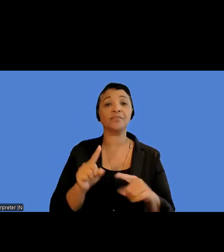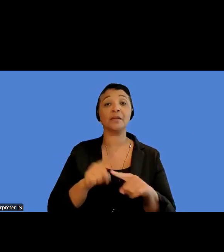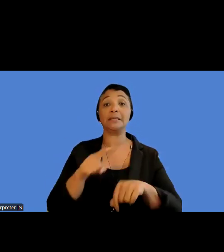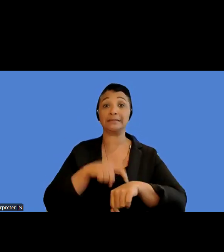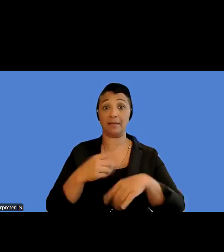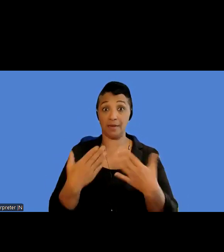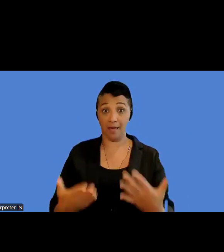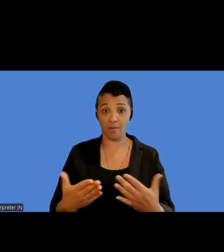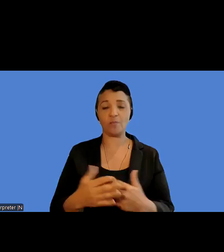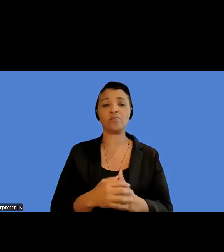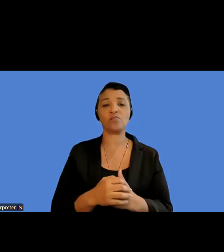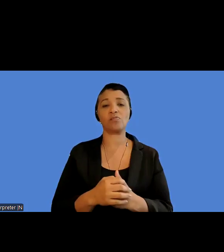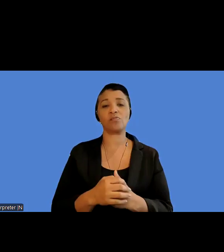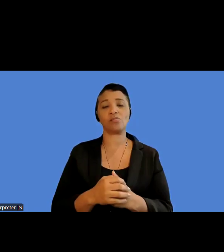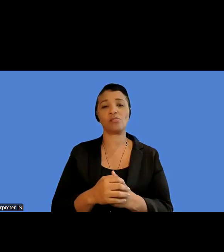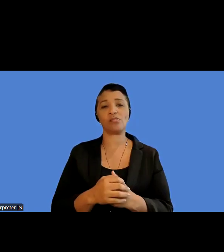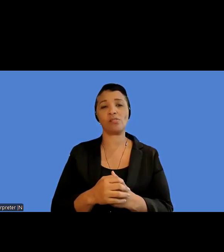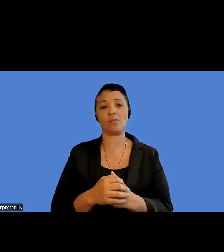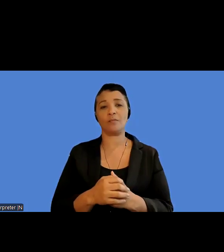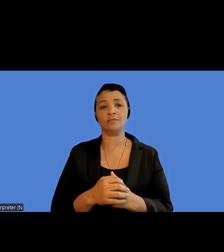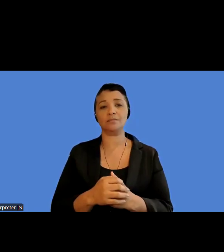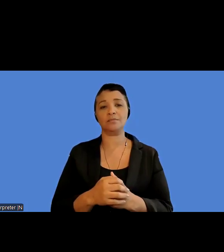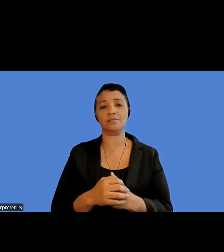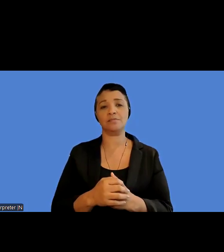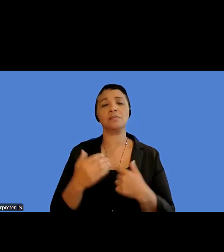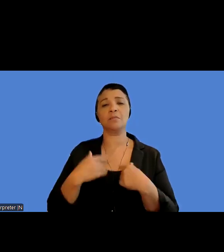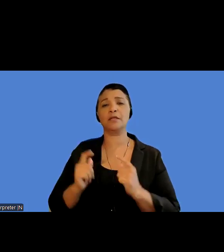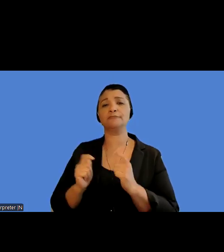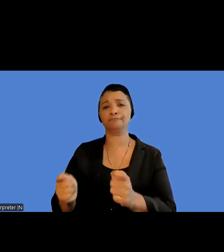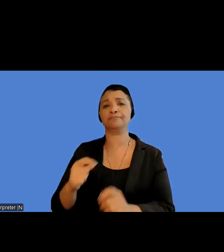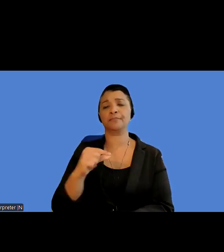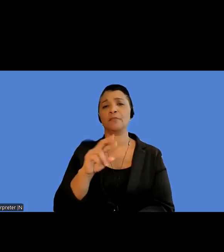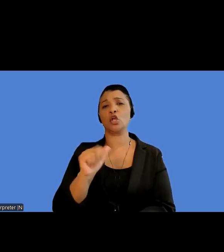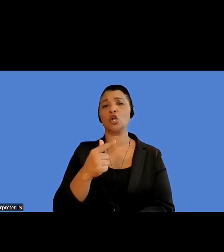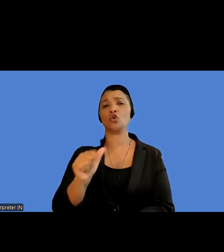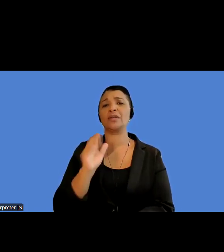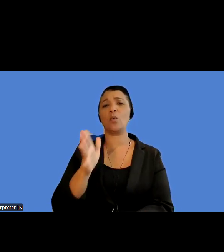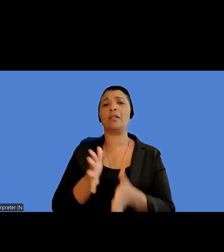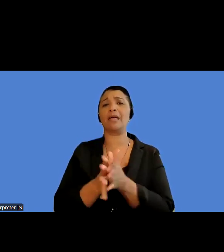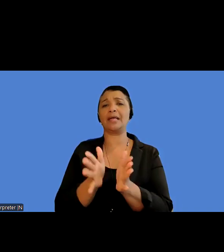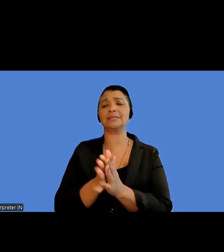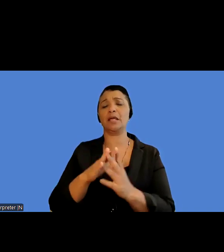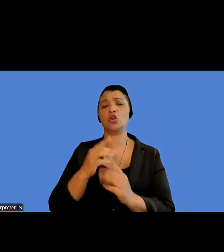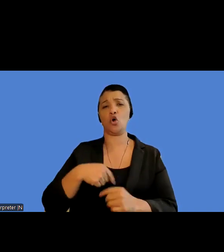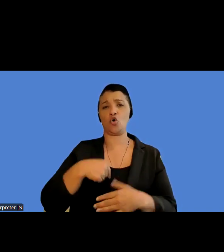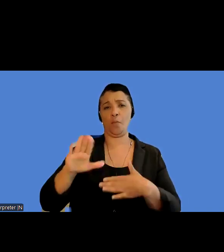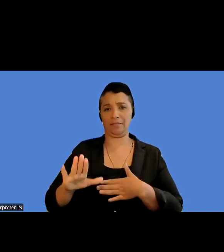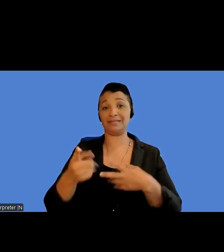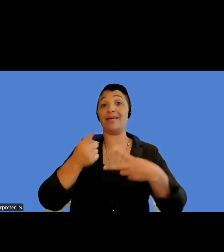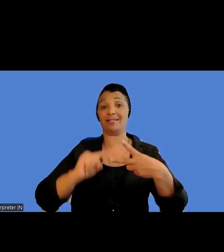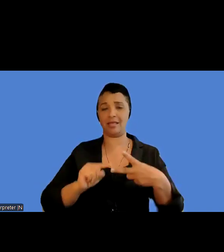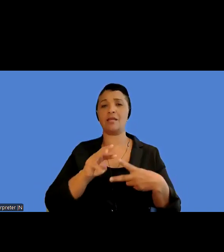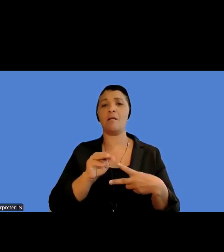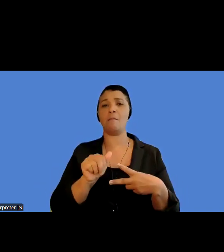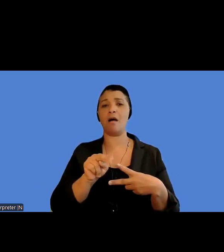maybe before passing the floor to Greta with the commitments and then to Manasseh, I would like to